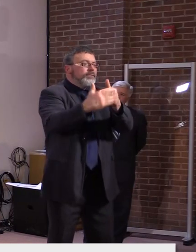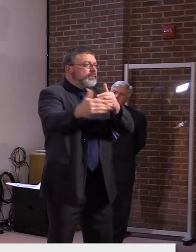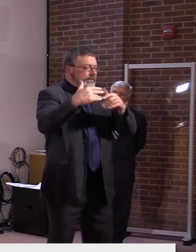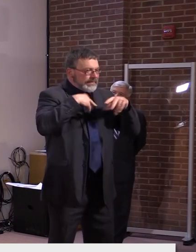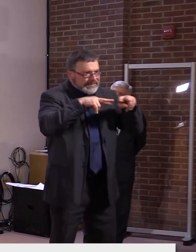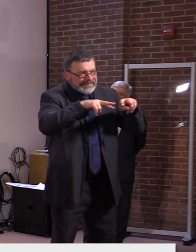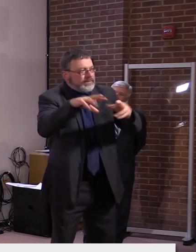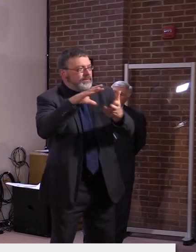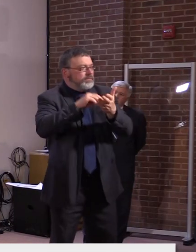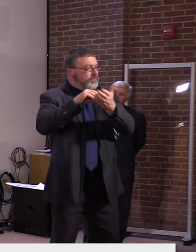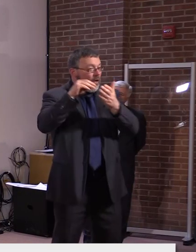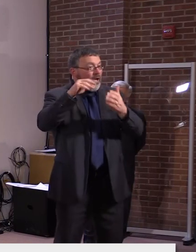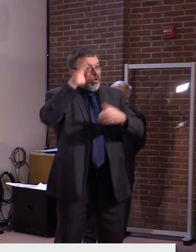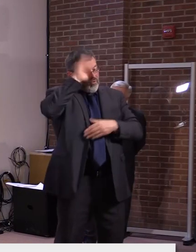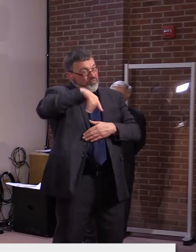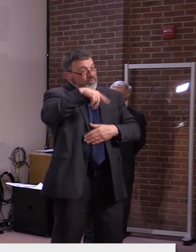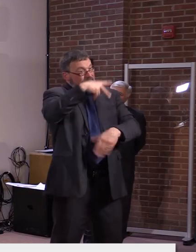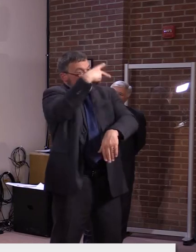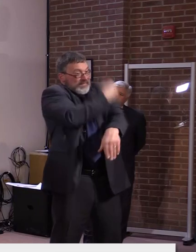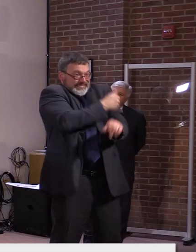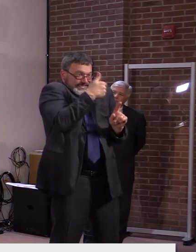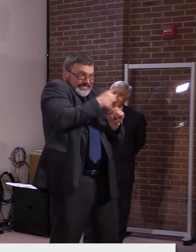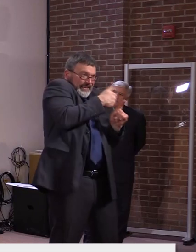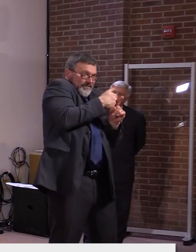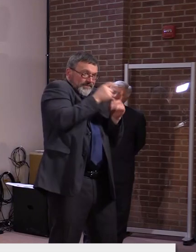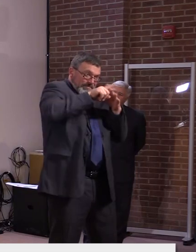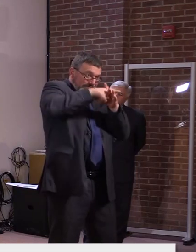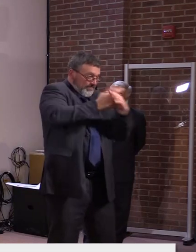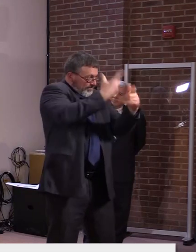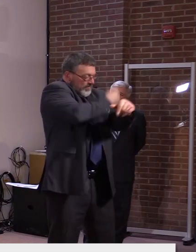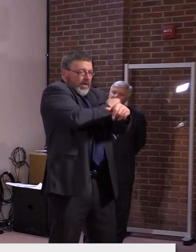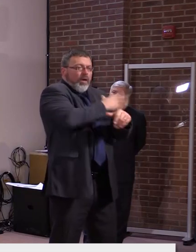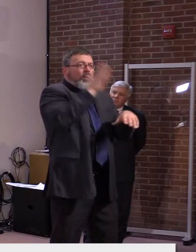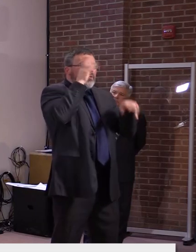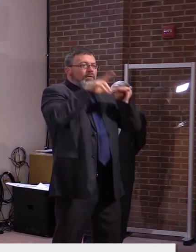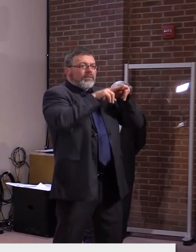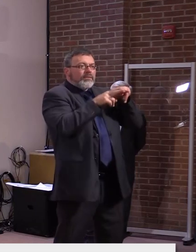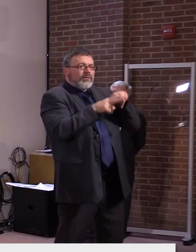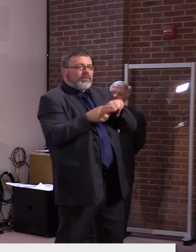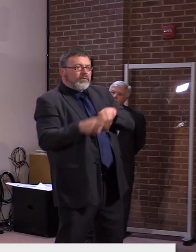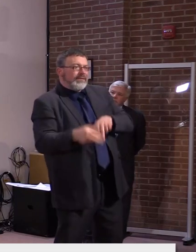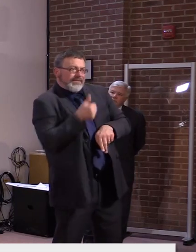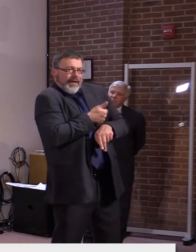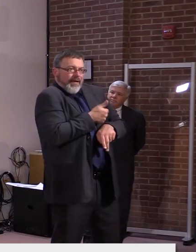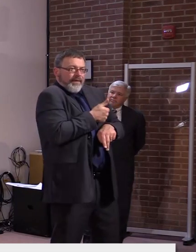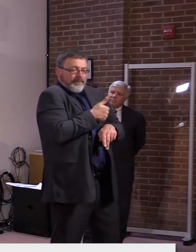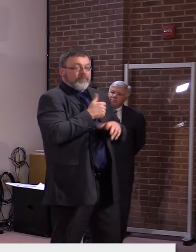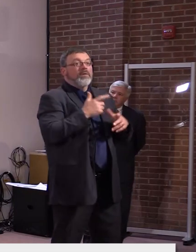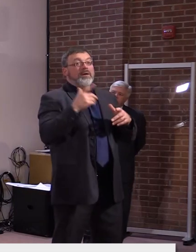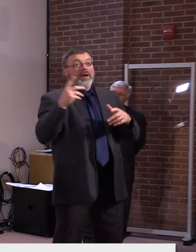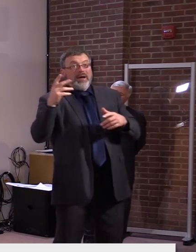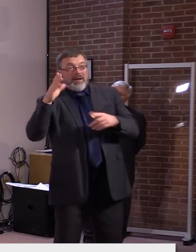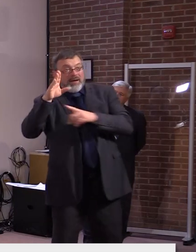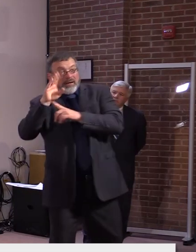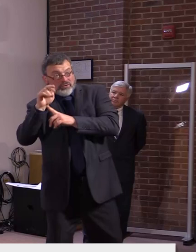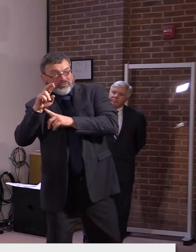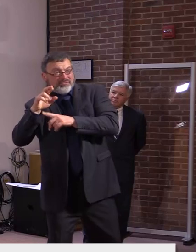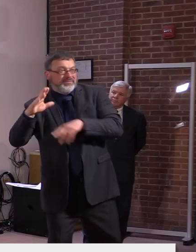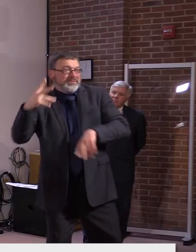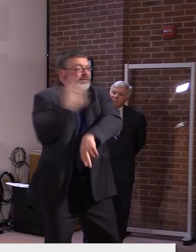and make sure that we utilize the booster that is at our disposal. So we'll continue to